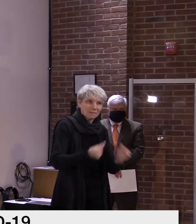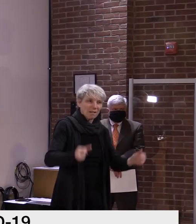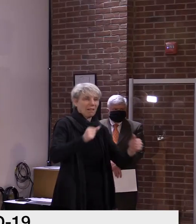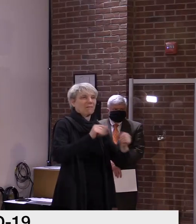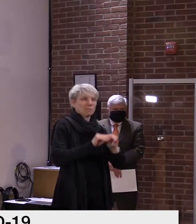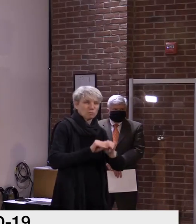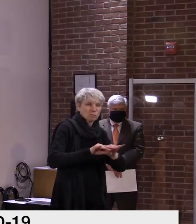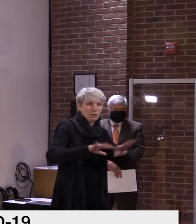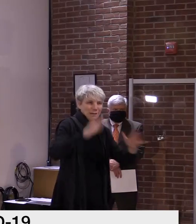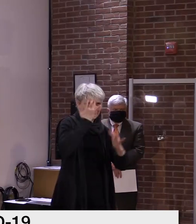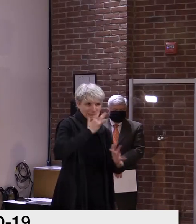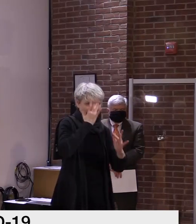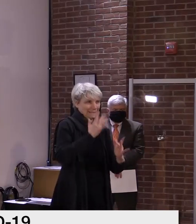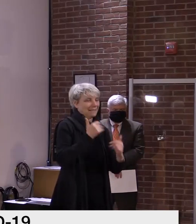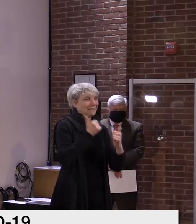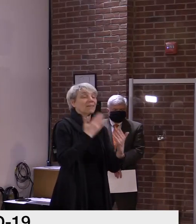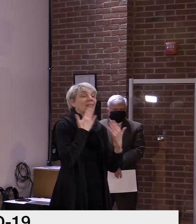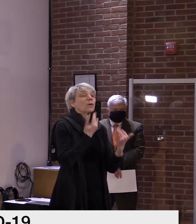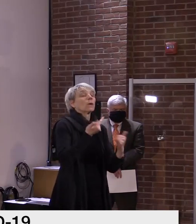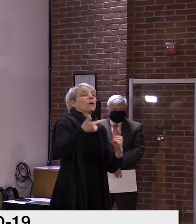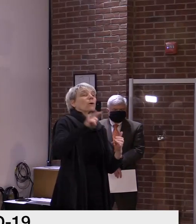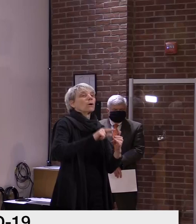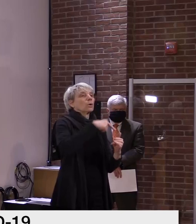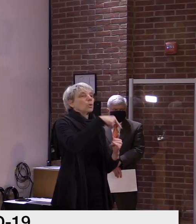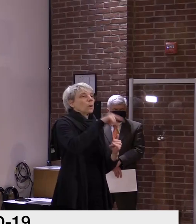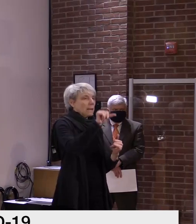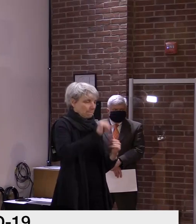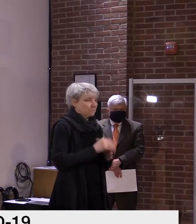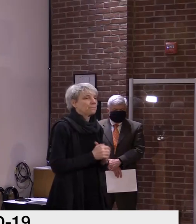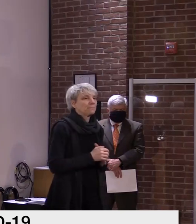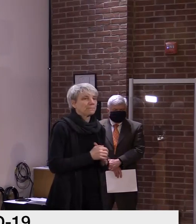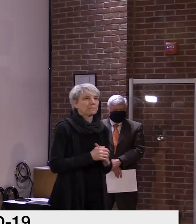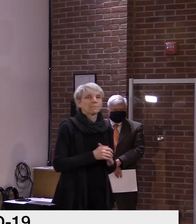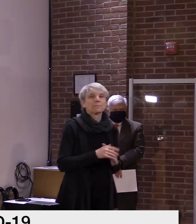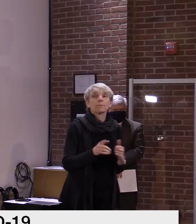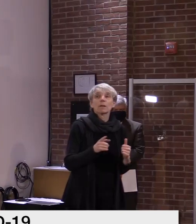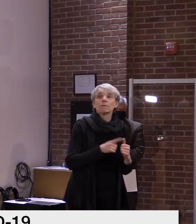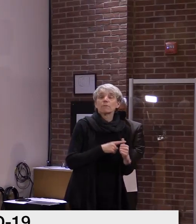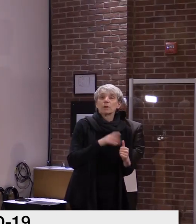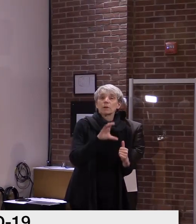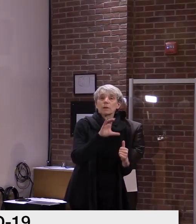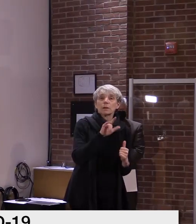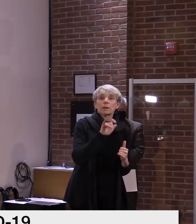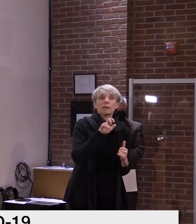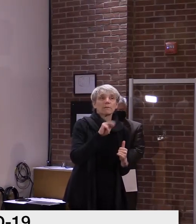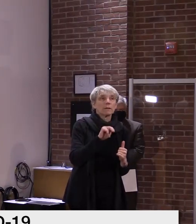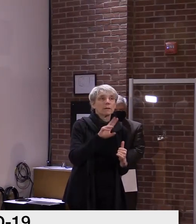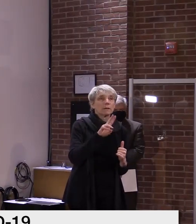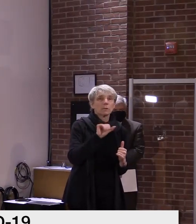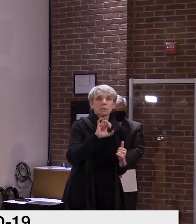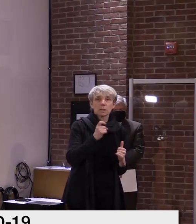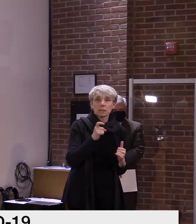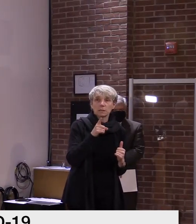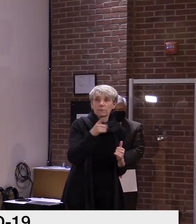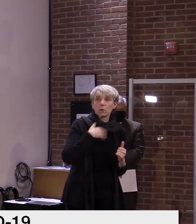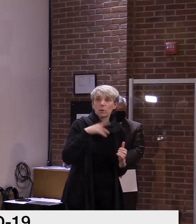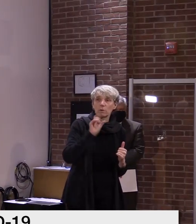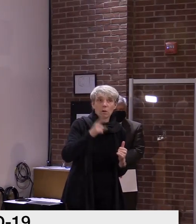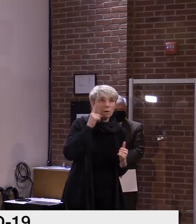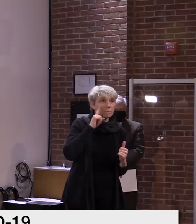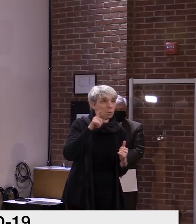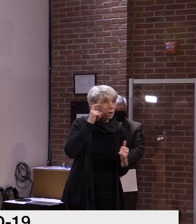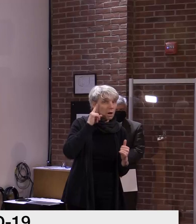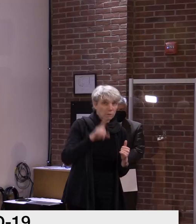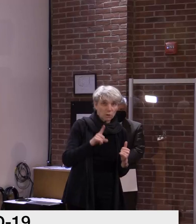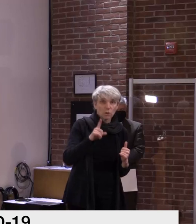We'll start the question and answer period now. All right, we'll start with Calvin, and if you've got one for the governor, you should be having a few minutes. We can come back to you and